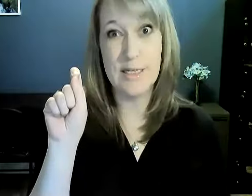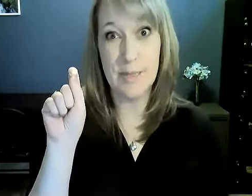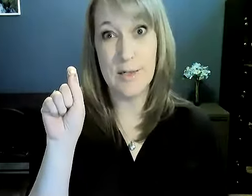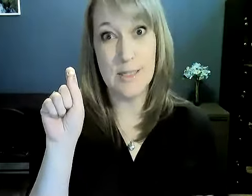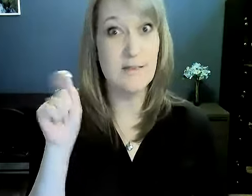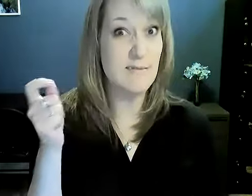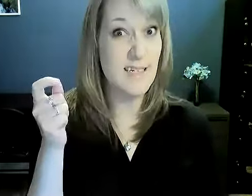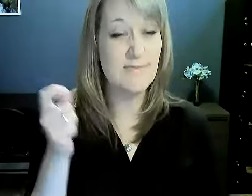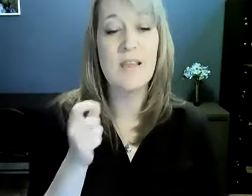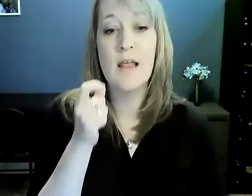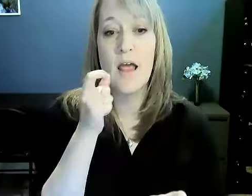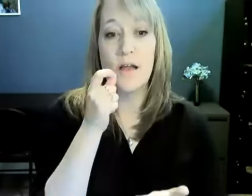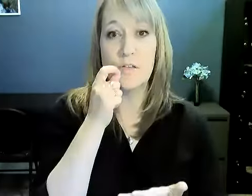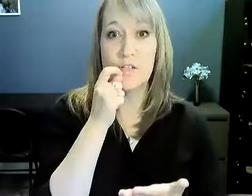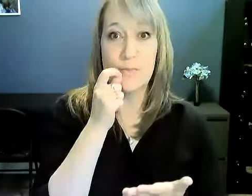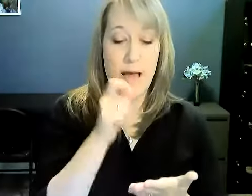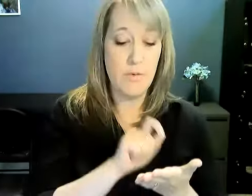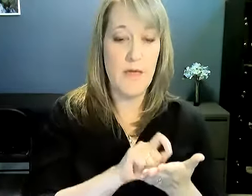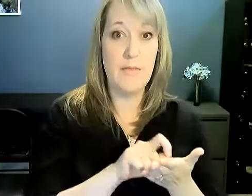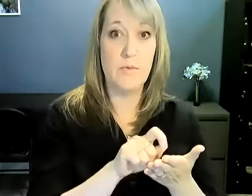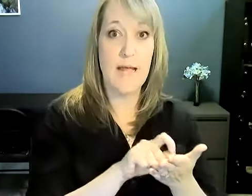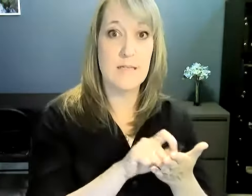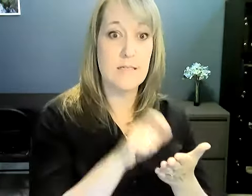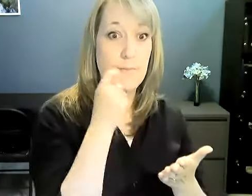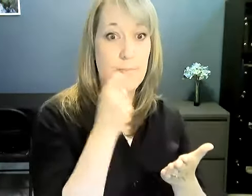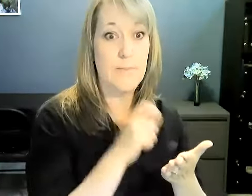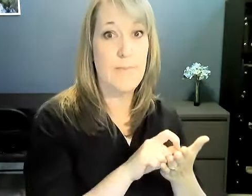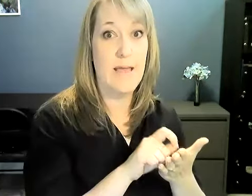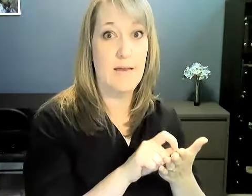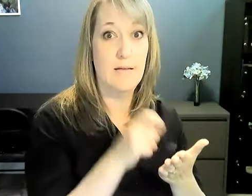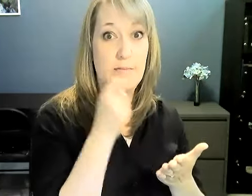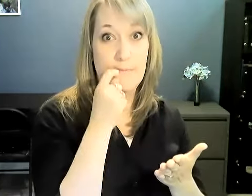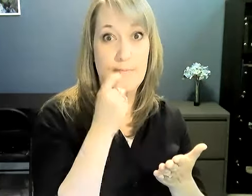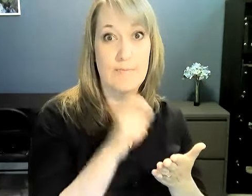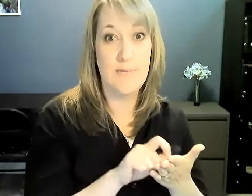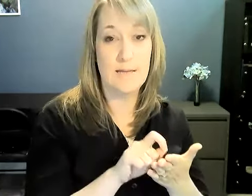pen or pencil, right? And you touch your mouth and then write pen, pencil.